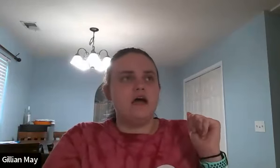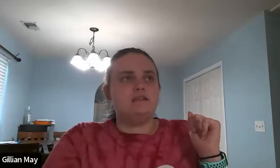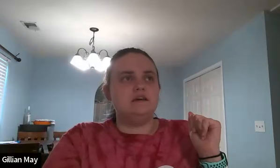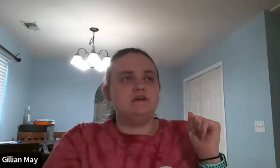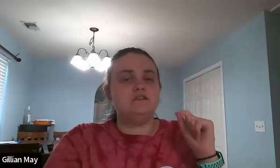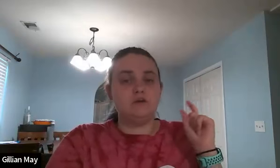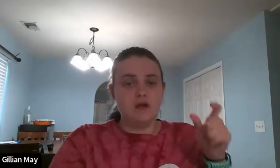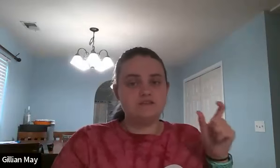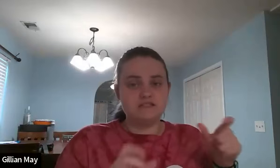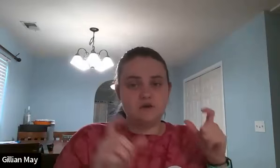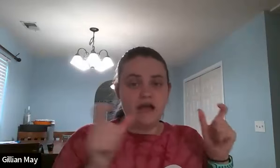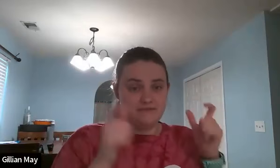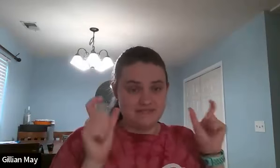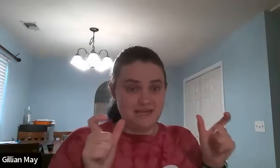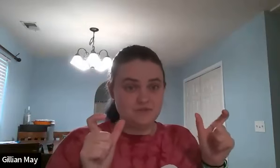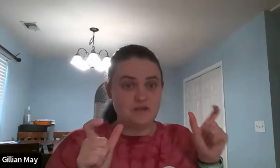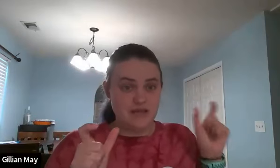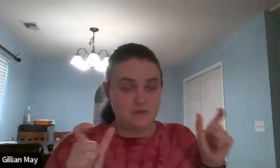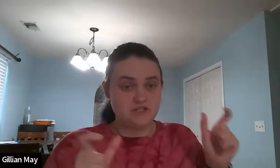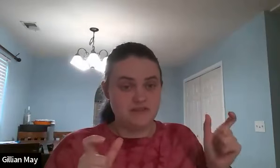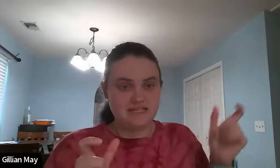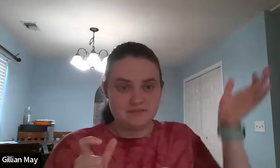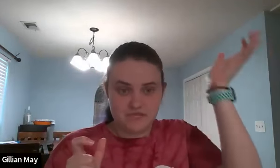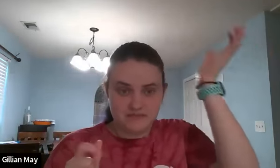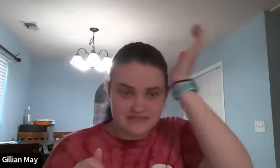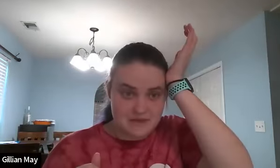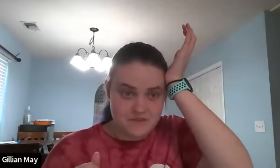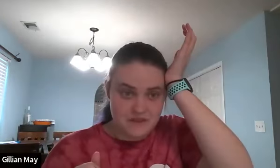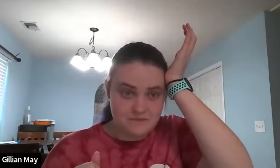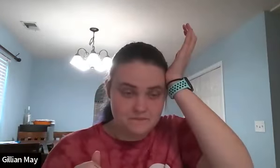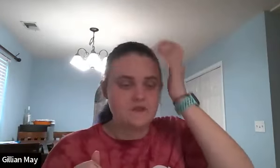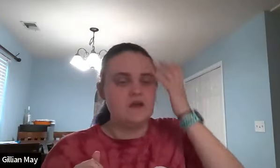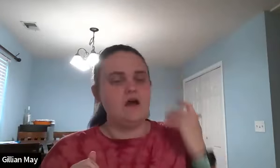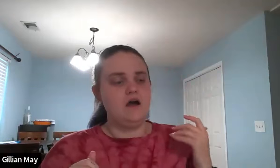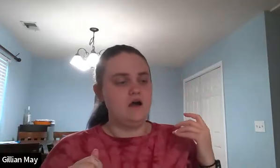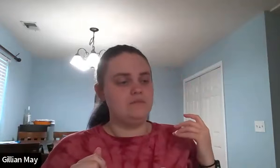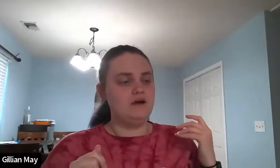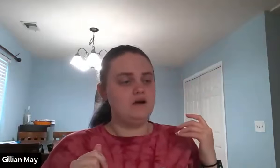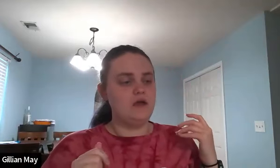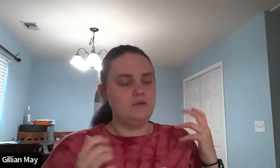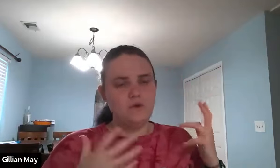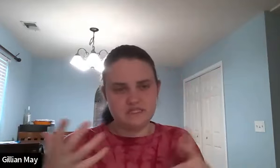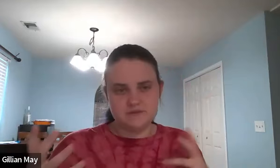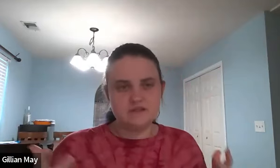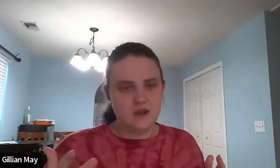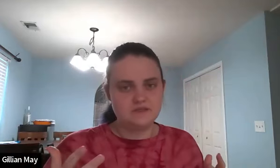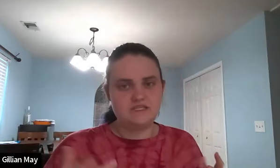that there are a lot of signs that will have the same. So like cabbage and lettuce being that same thing. And what typically happens is